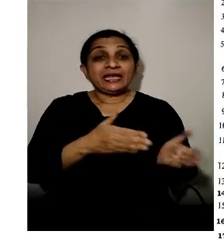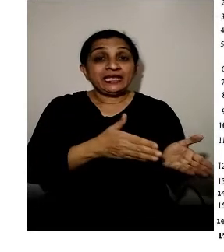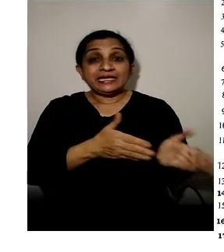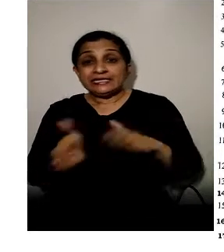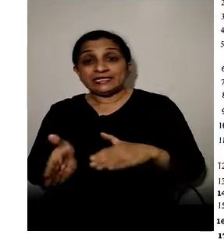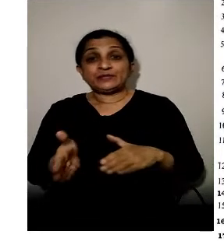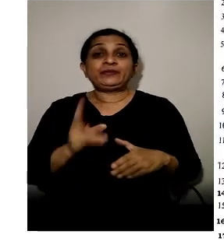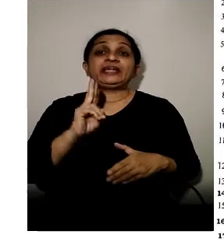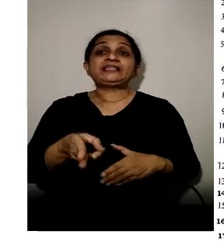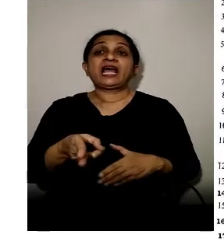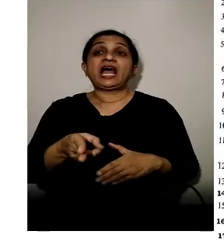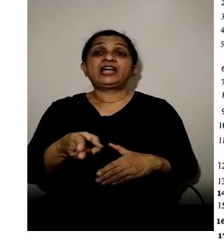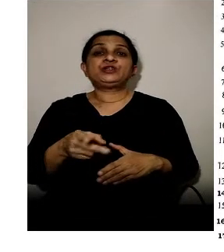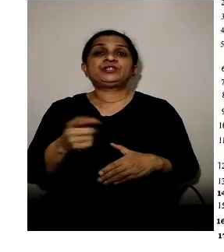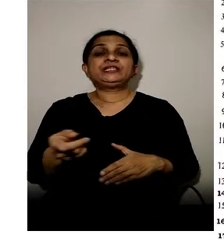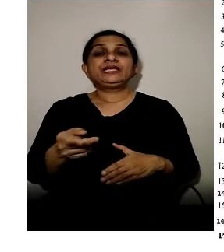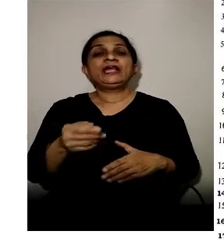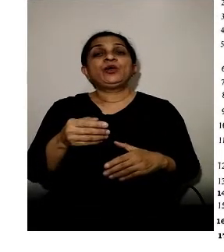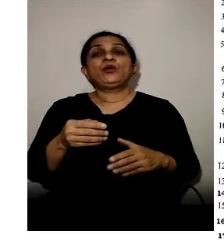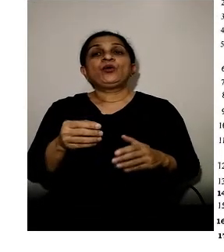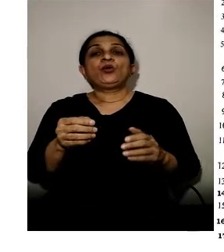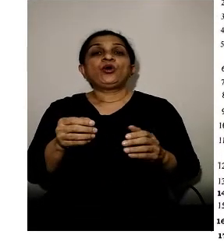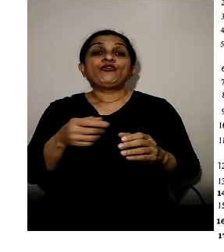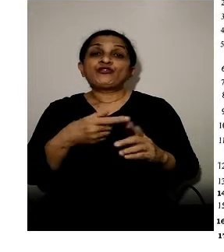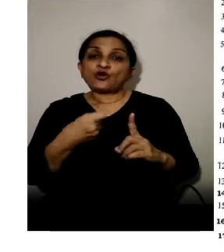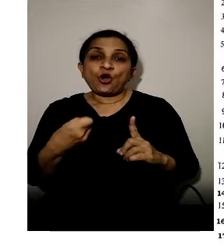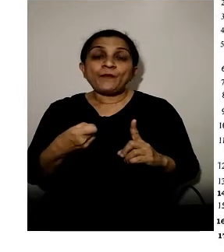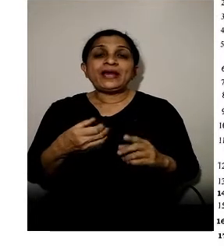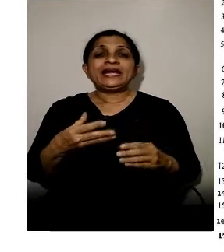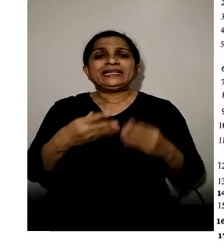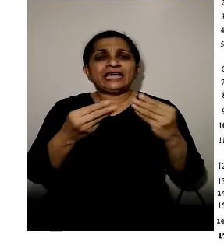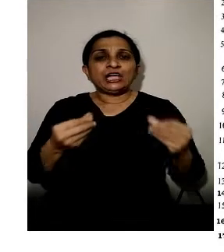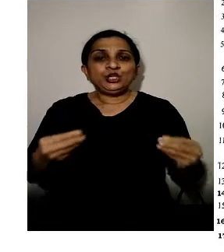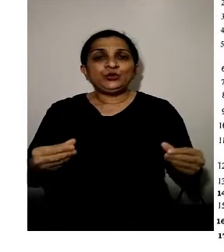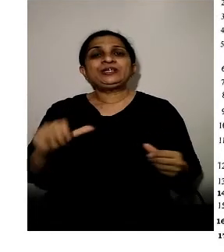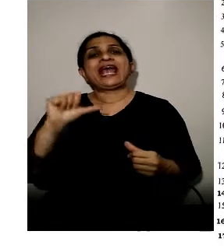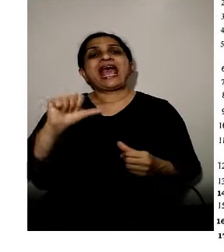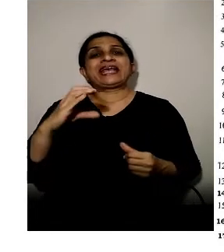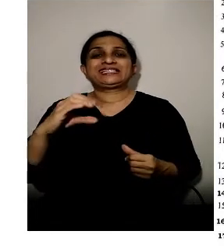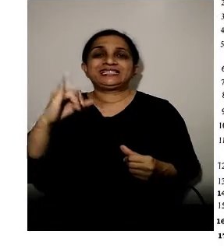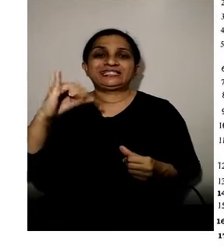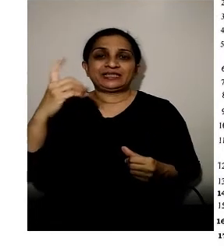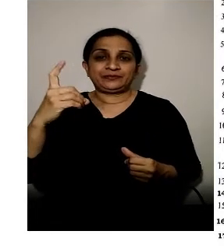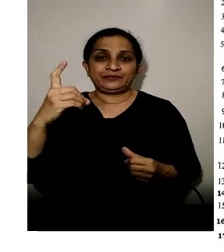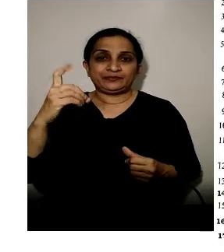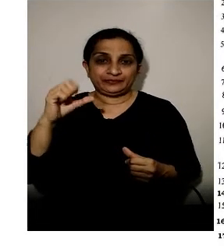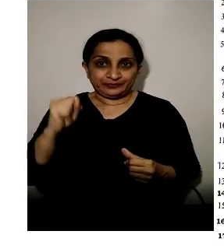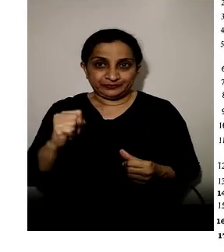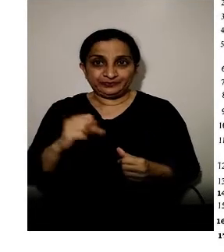they displace hydrogen from dilute acids